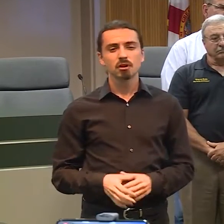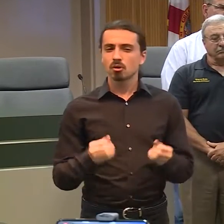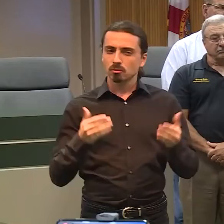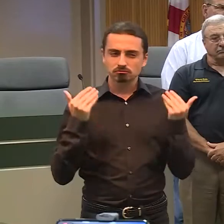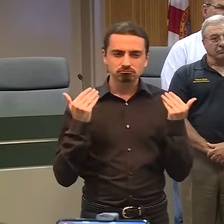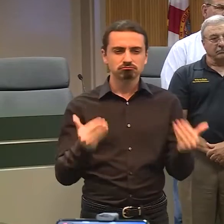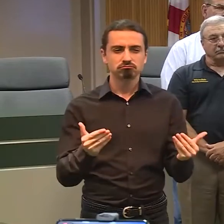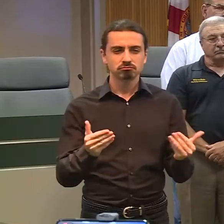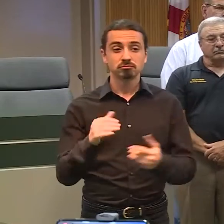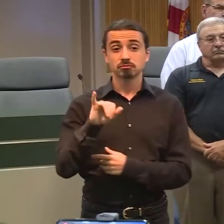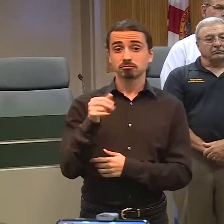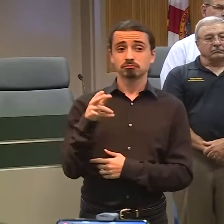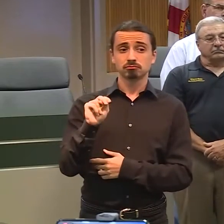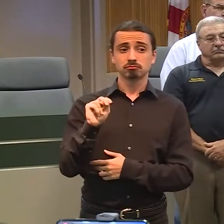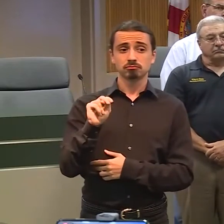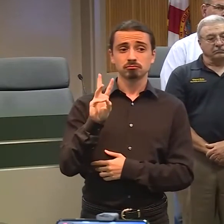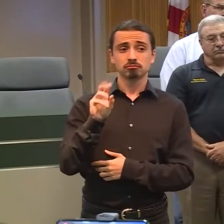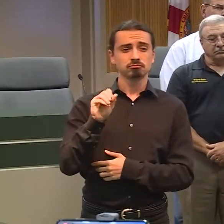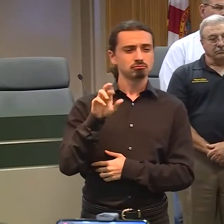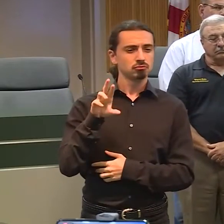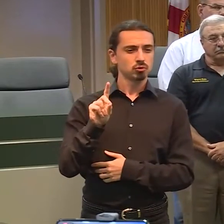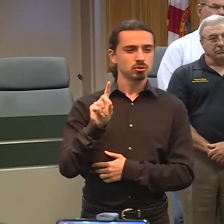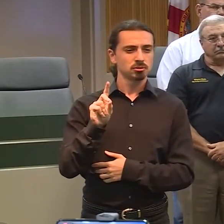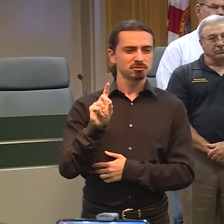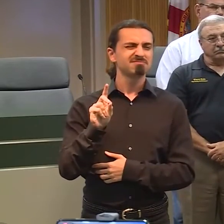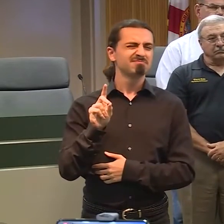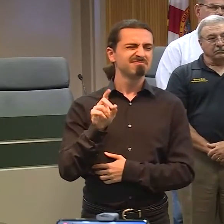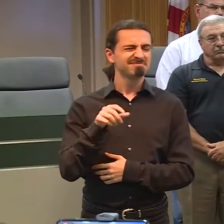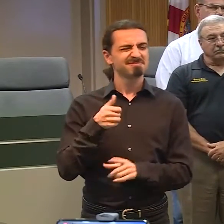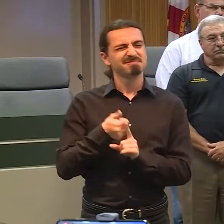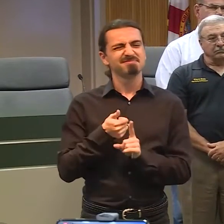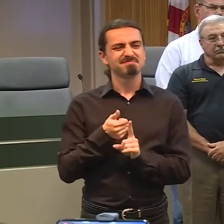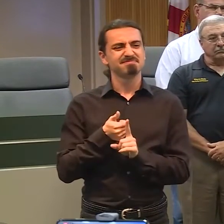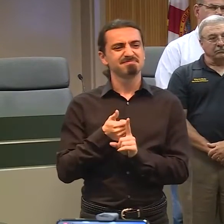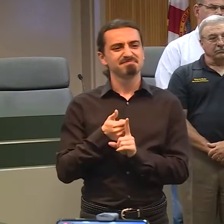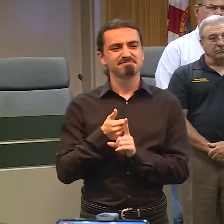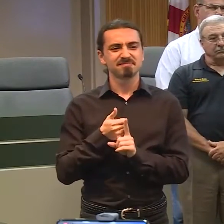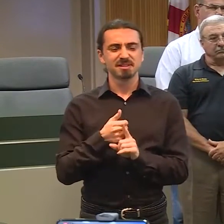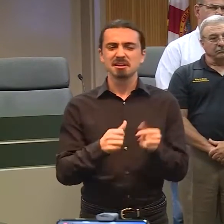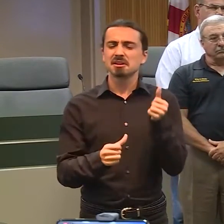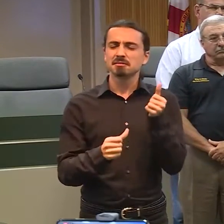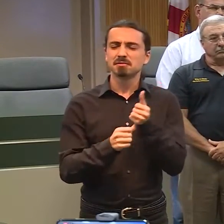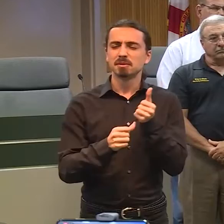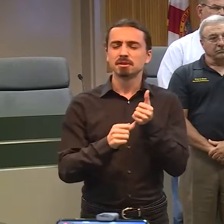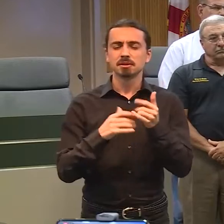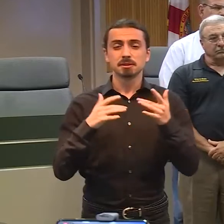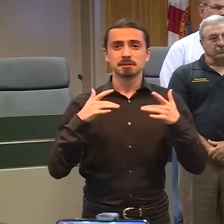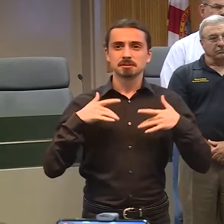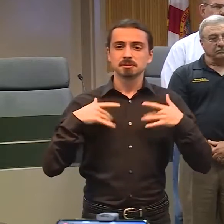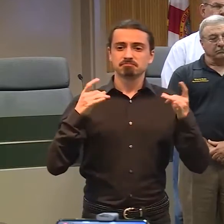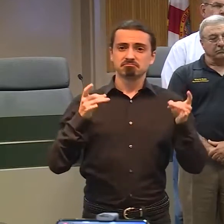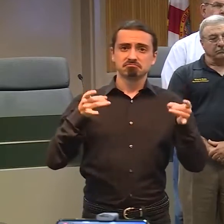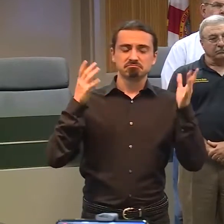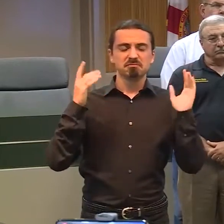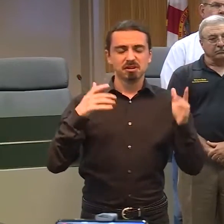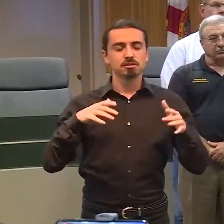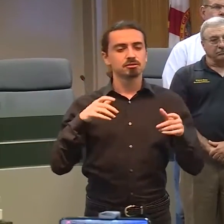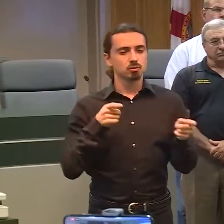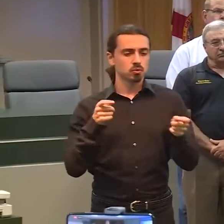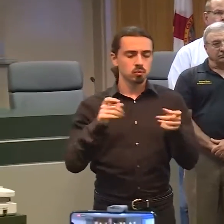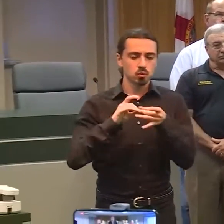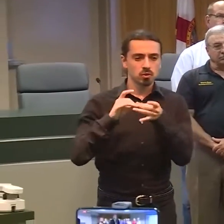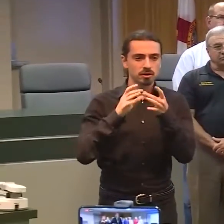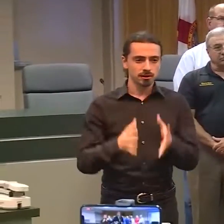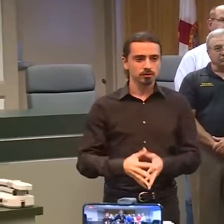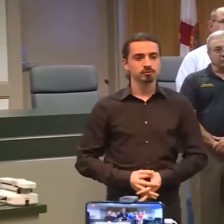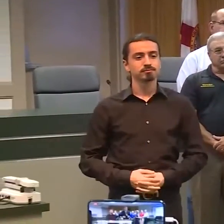John Ward. He's our Deputy Incident Commander, who will have some important information for you this afternoon. John, thank you, Commissioner Sella.